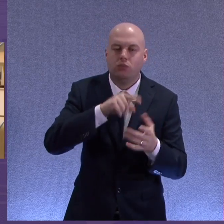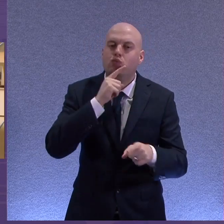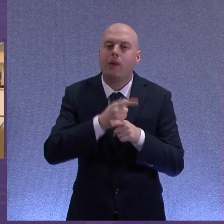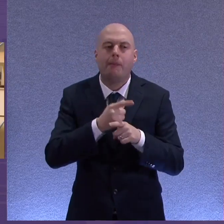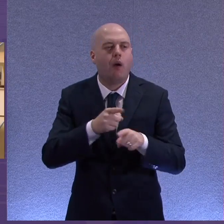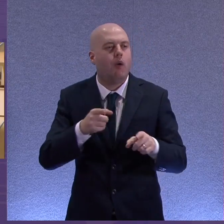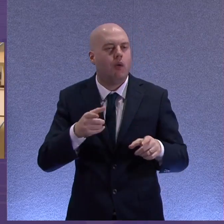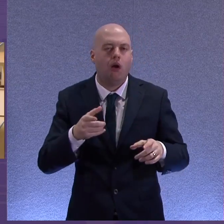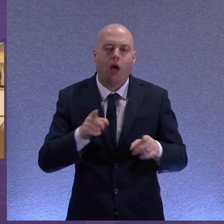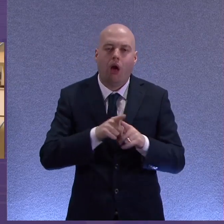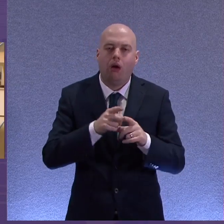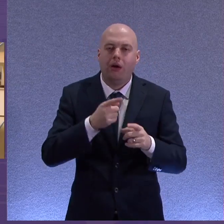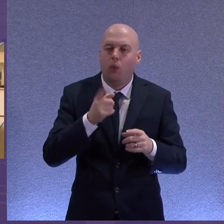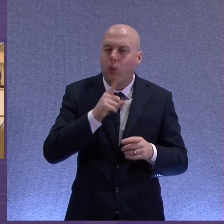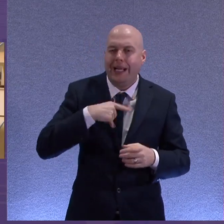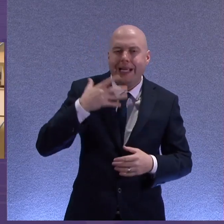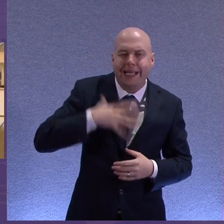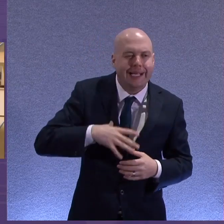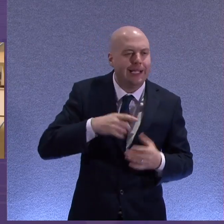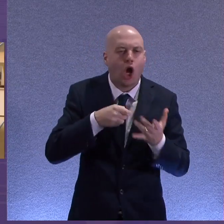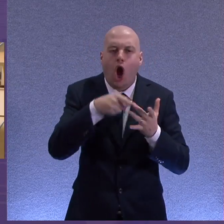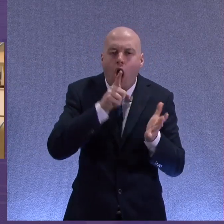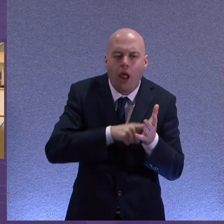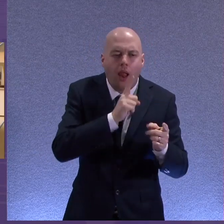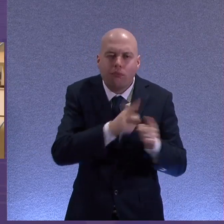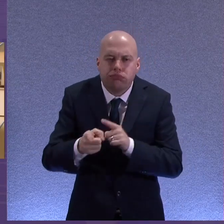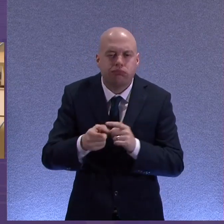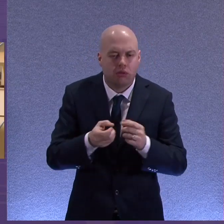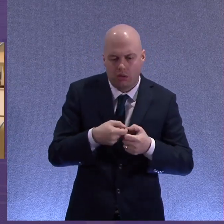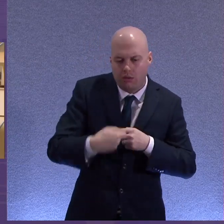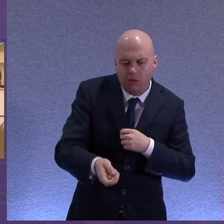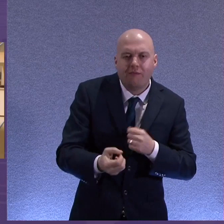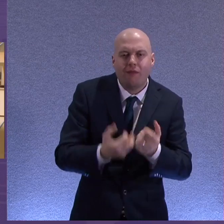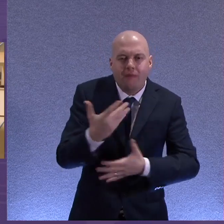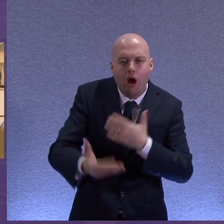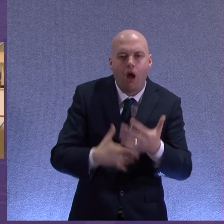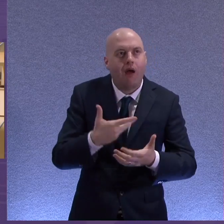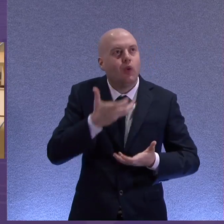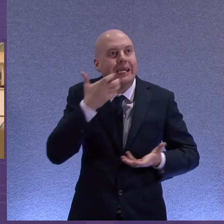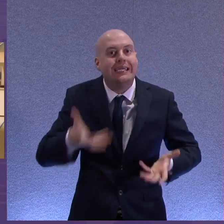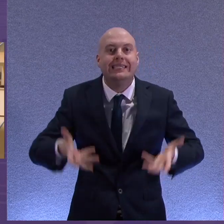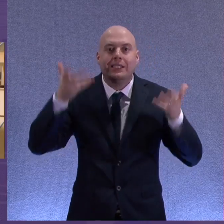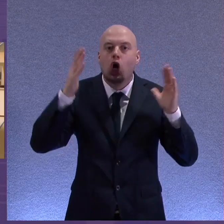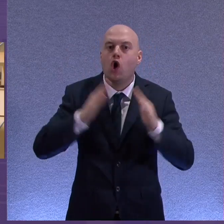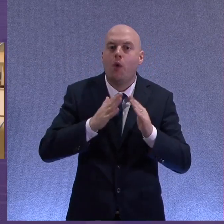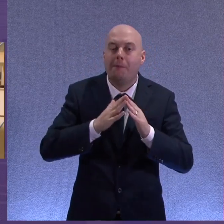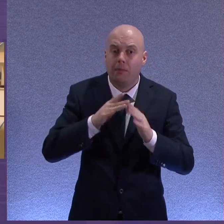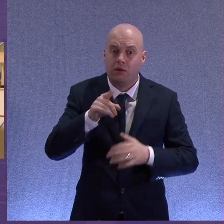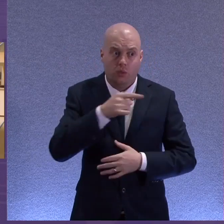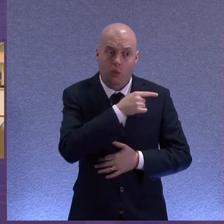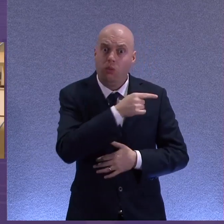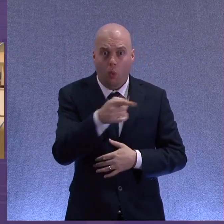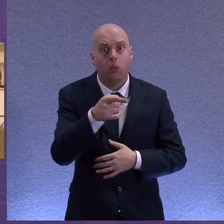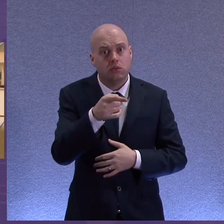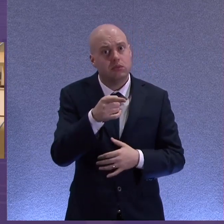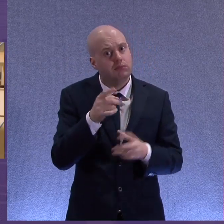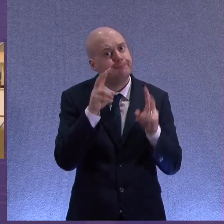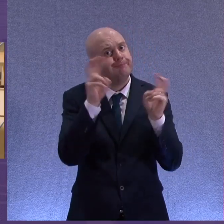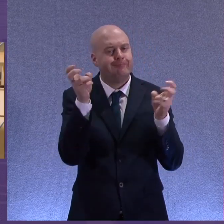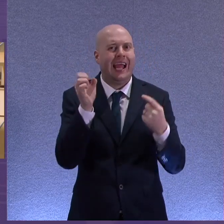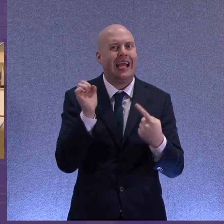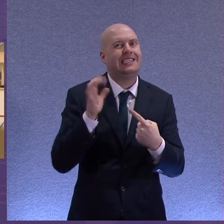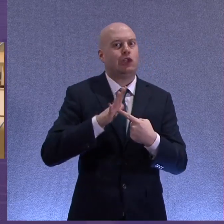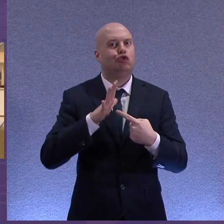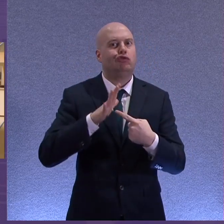businesses. We've given information on those who should definitely be closed, those that should definitely be open because of the essential nature of the work that